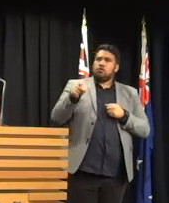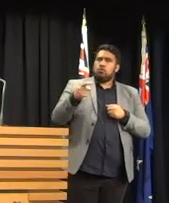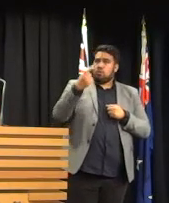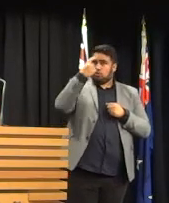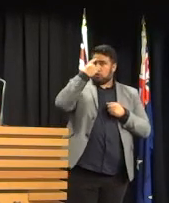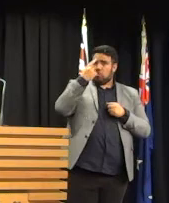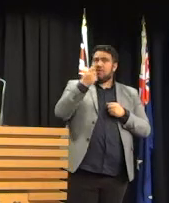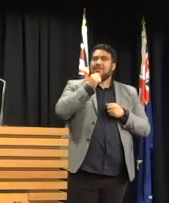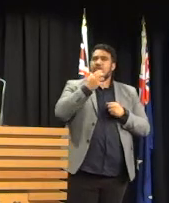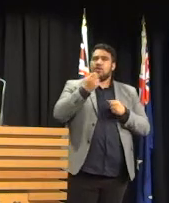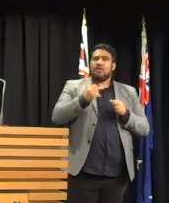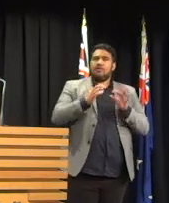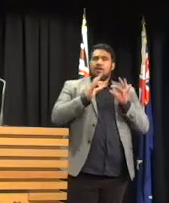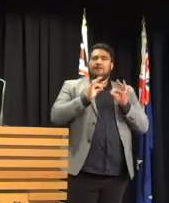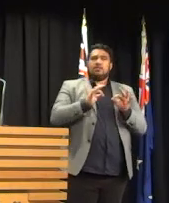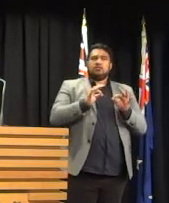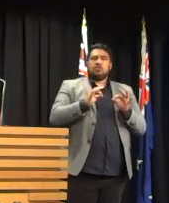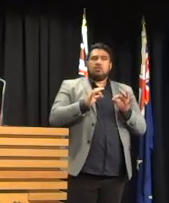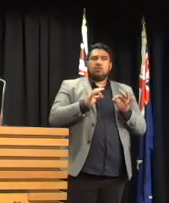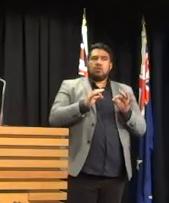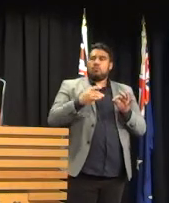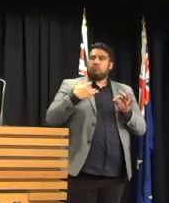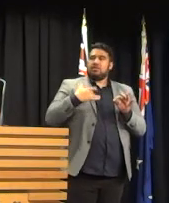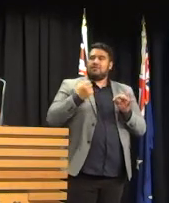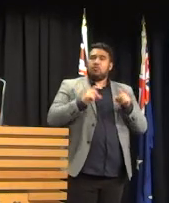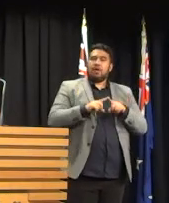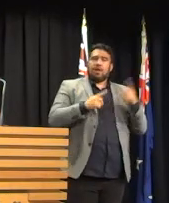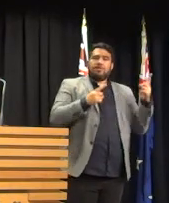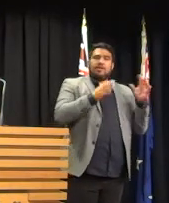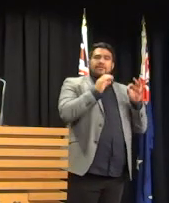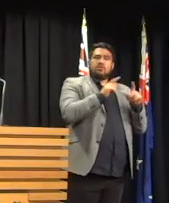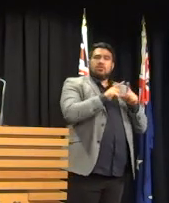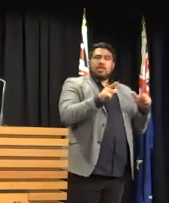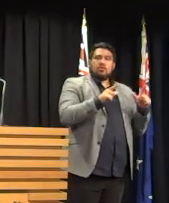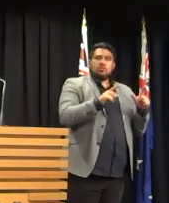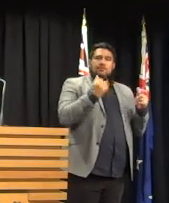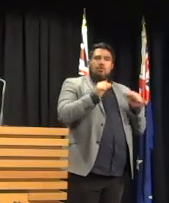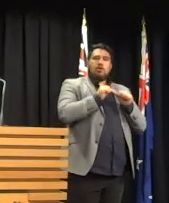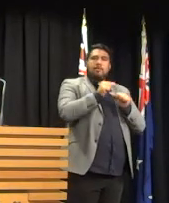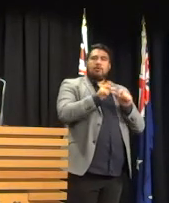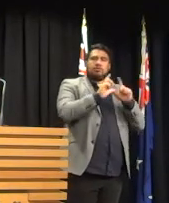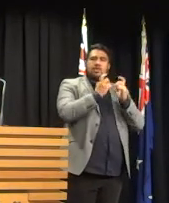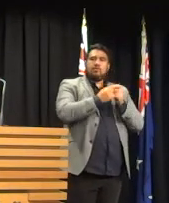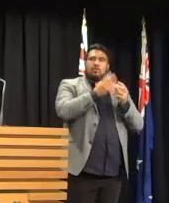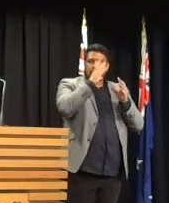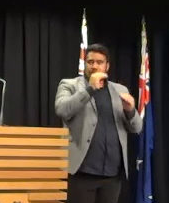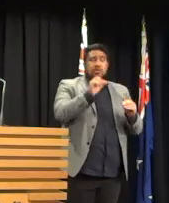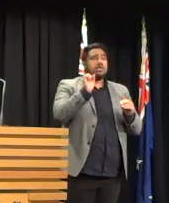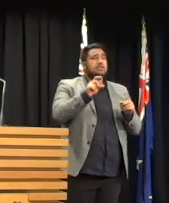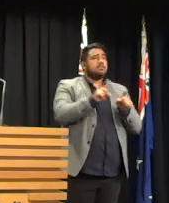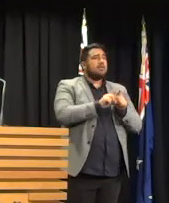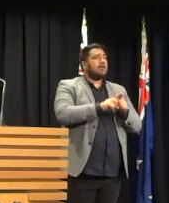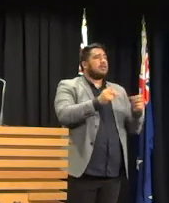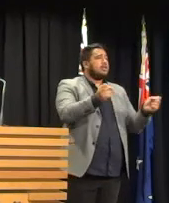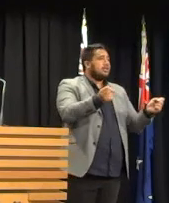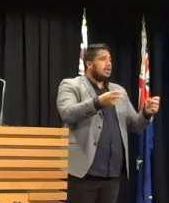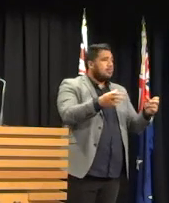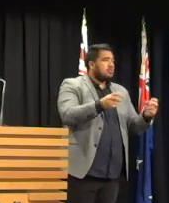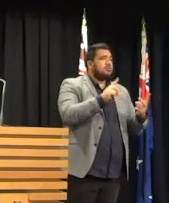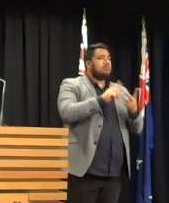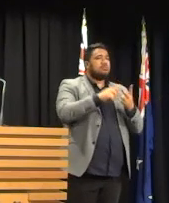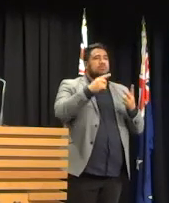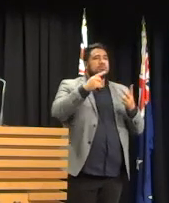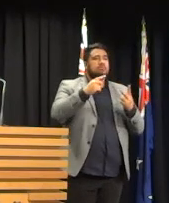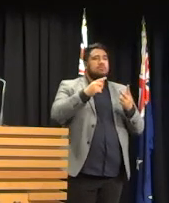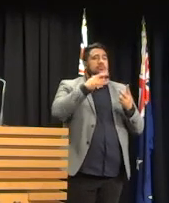having an official presence for our other official language at postkeeping? Yeah, I mean things like captioning and also Te Reo,